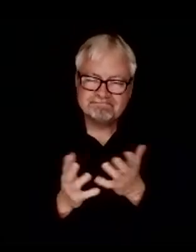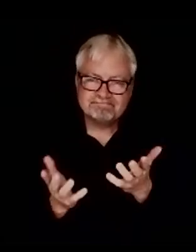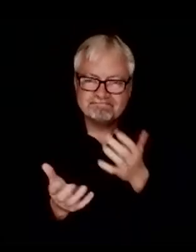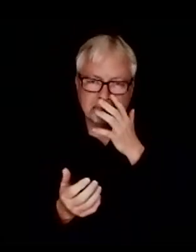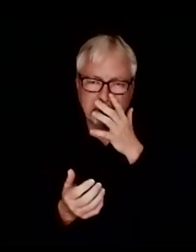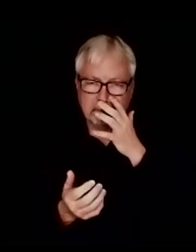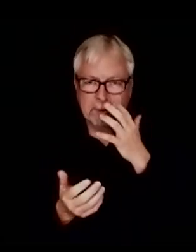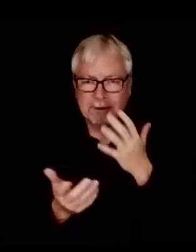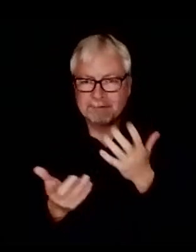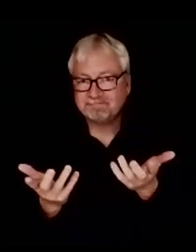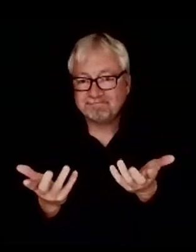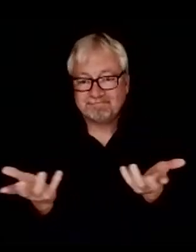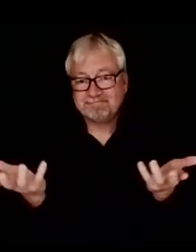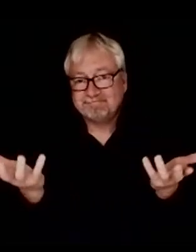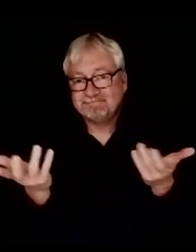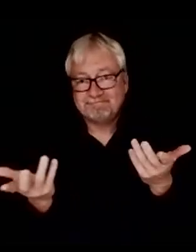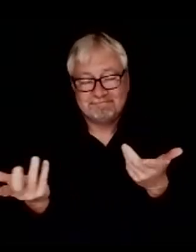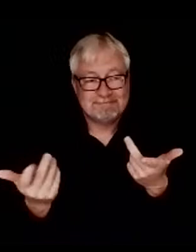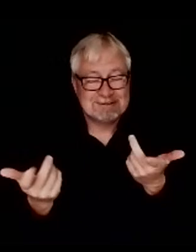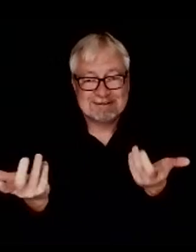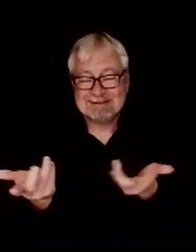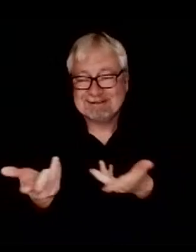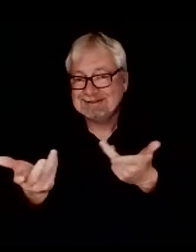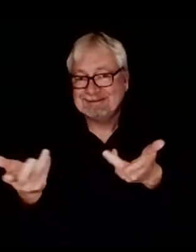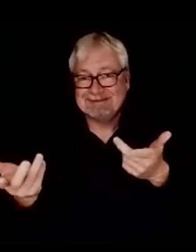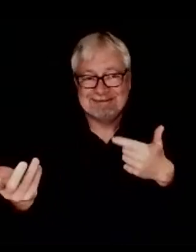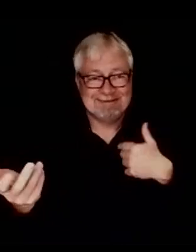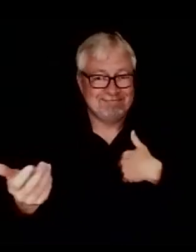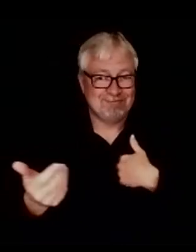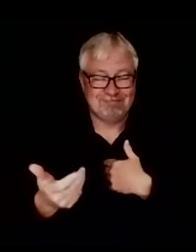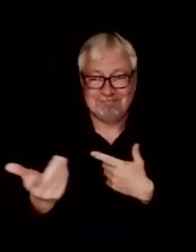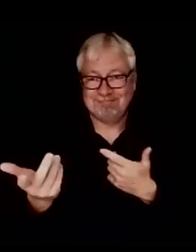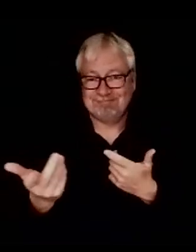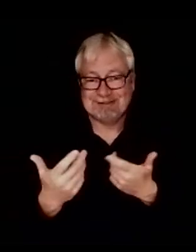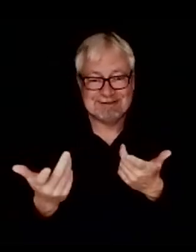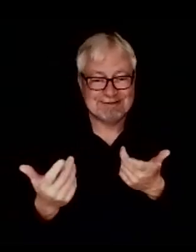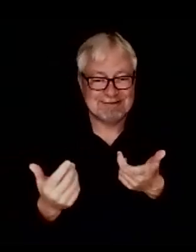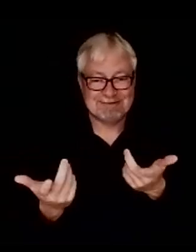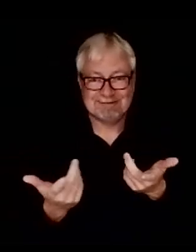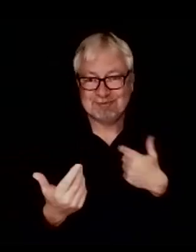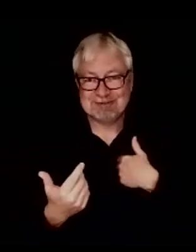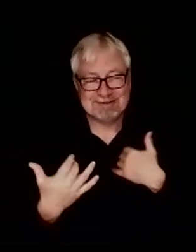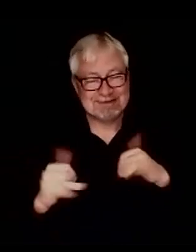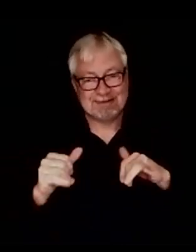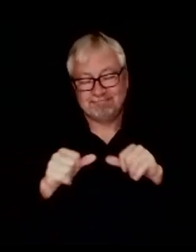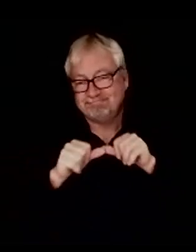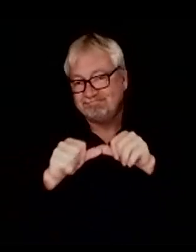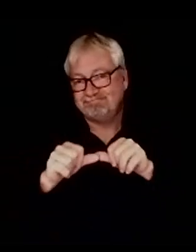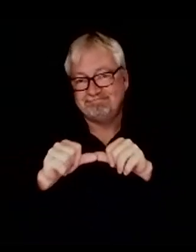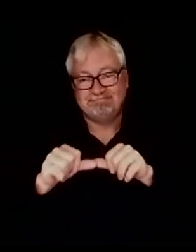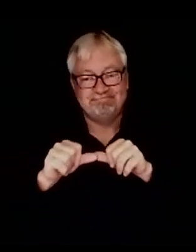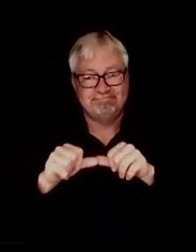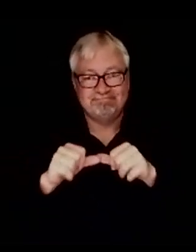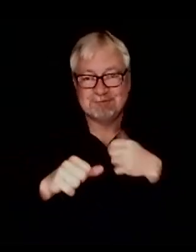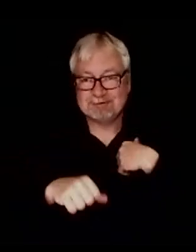that we're going to keep up all of our efforts to encourage people to get vaccinated and to do so as soon as they